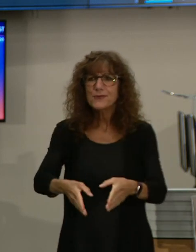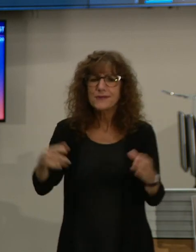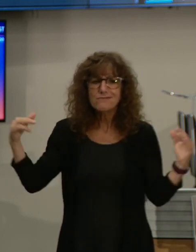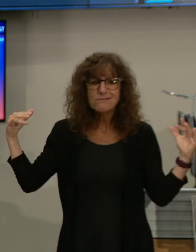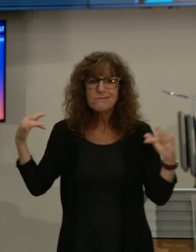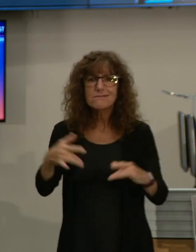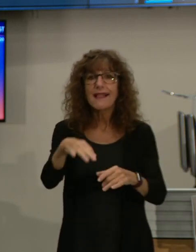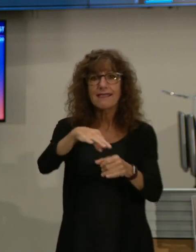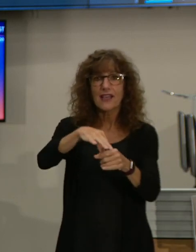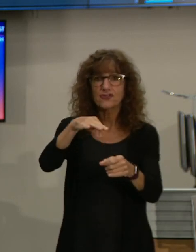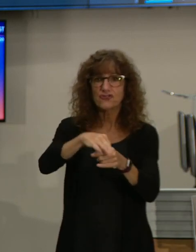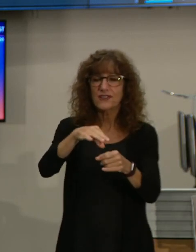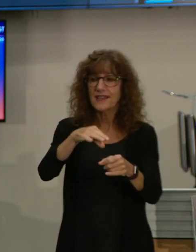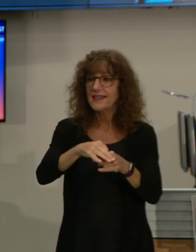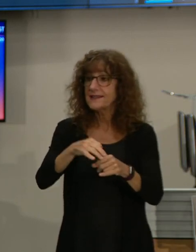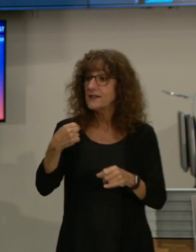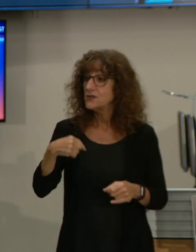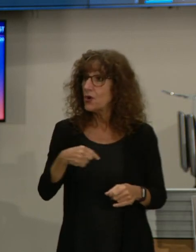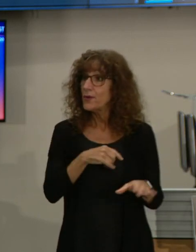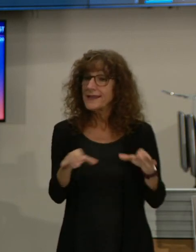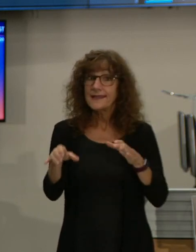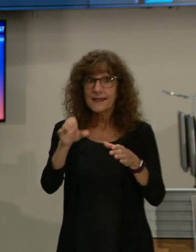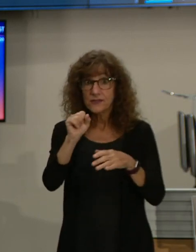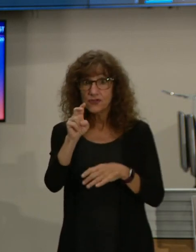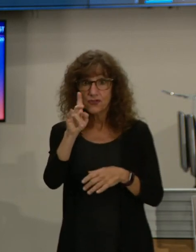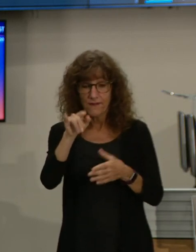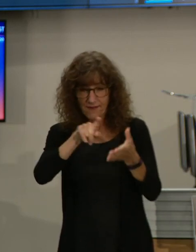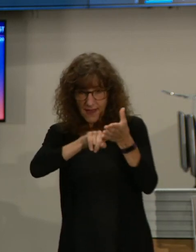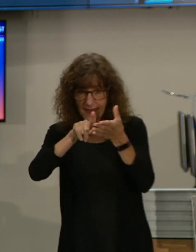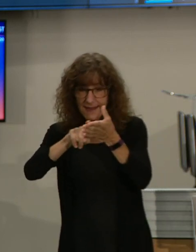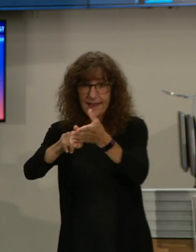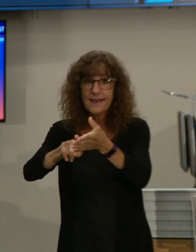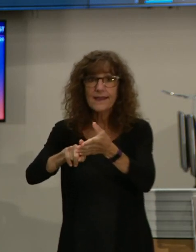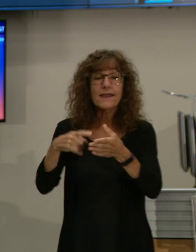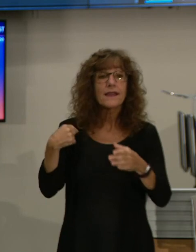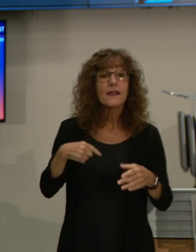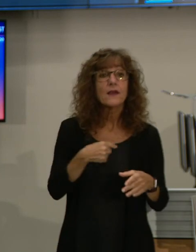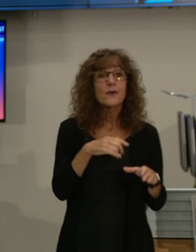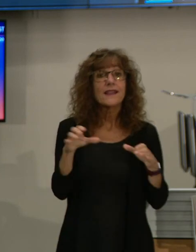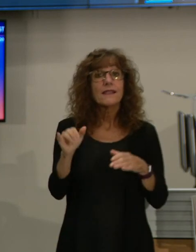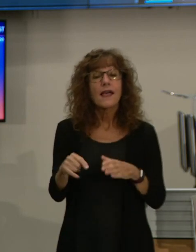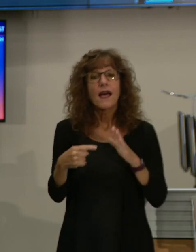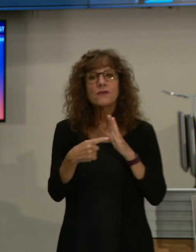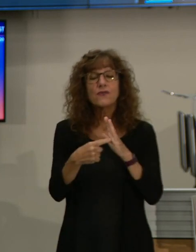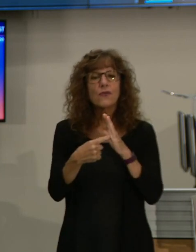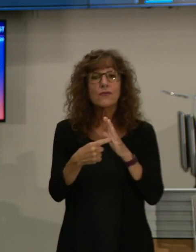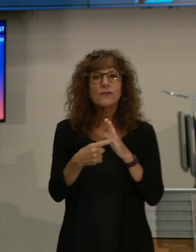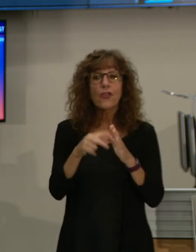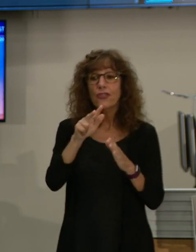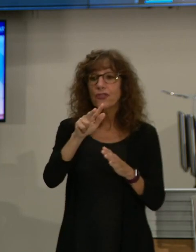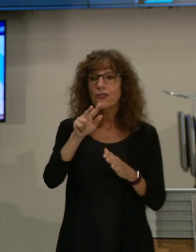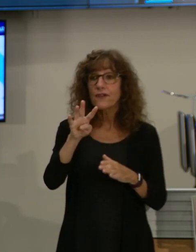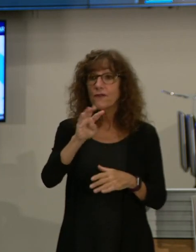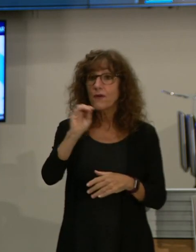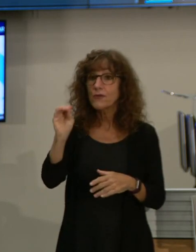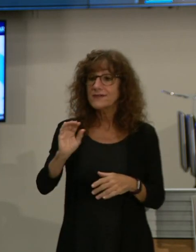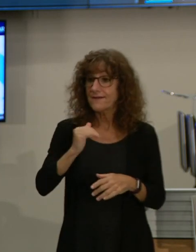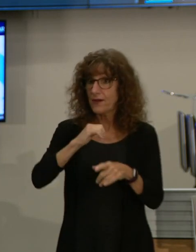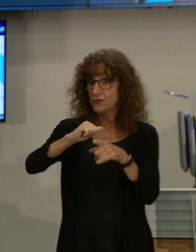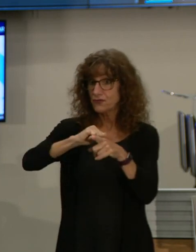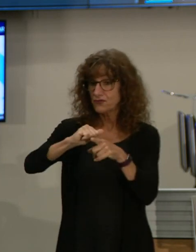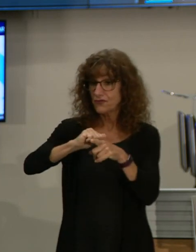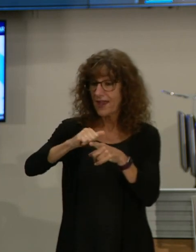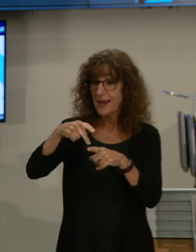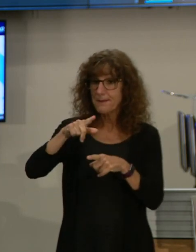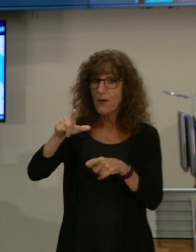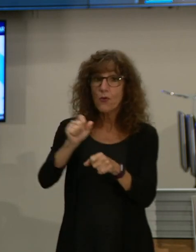And so we have conducted a survey, and the survey we conducted revealed that only 34% of our trained poll